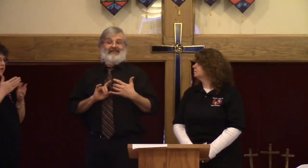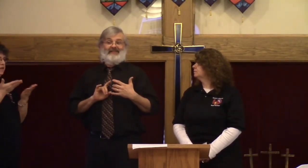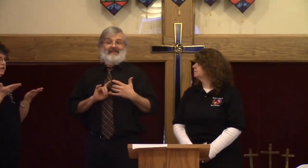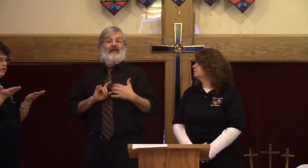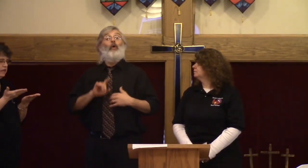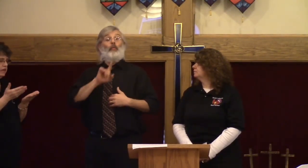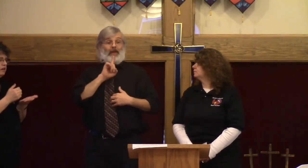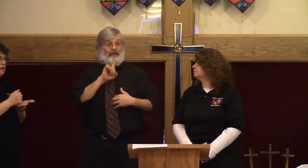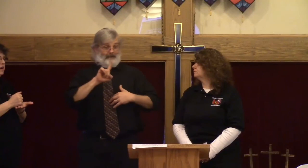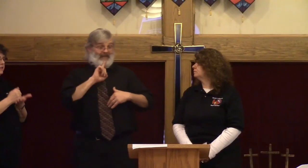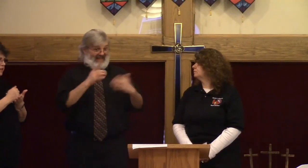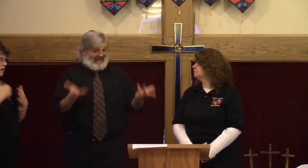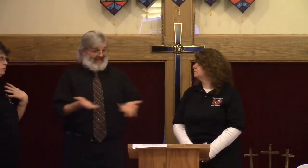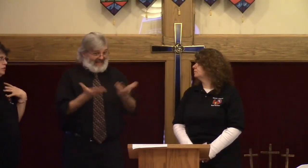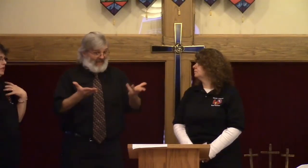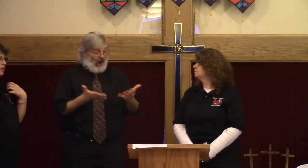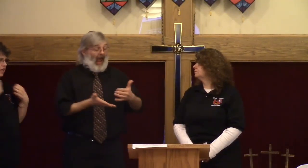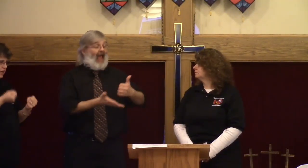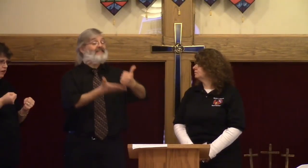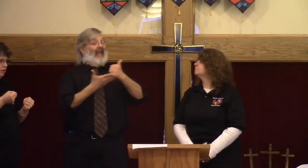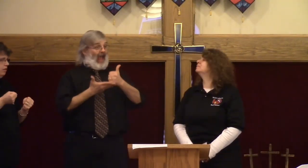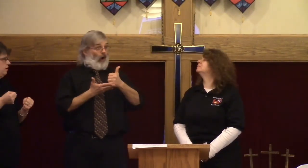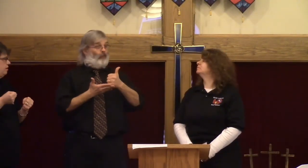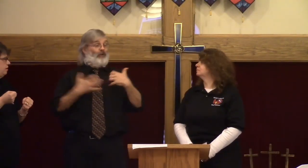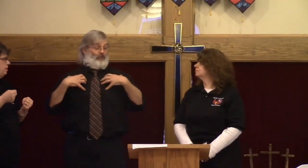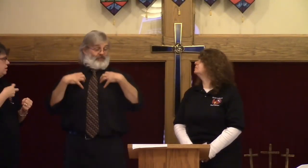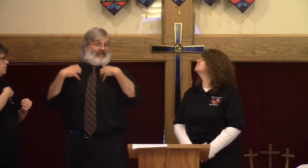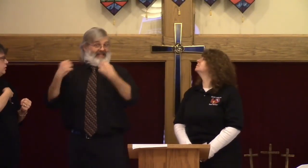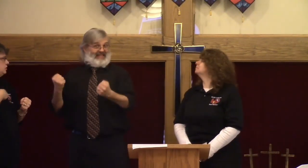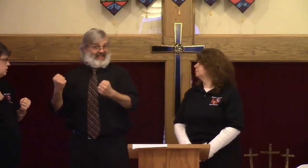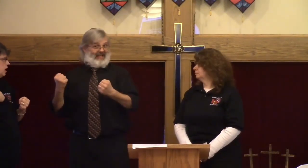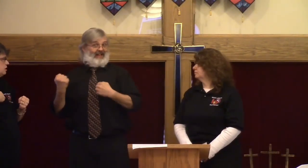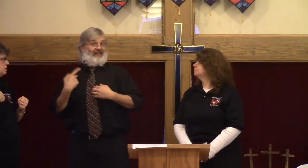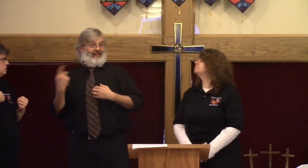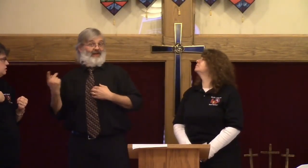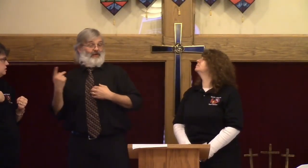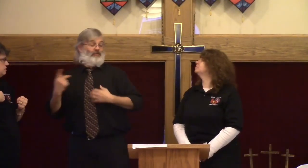being here has helped heal those scars.